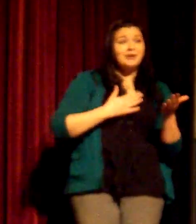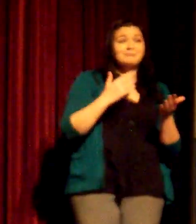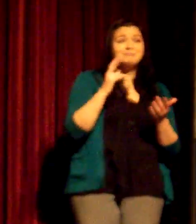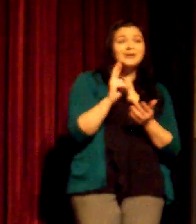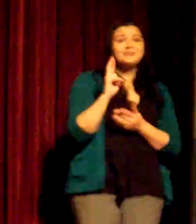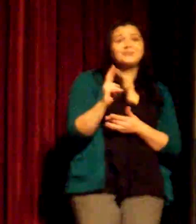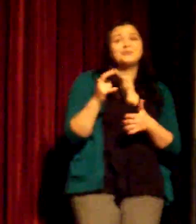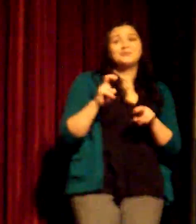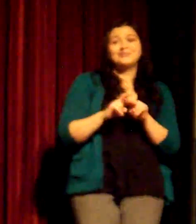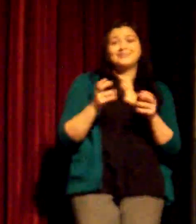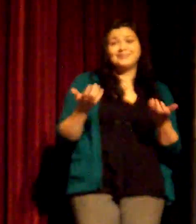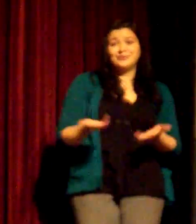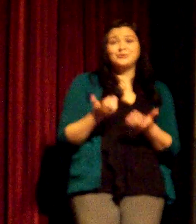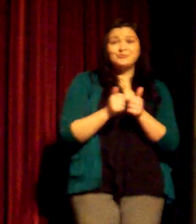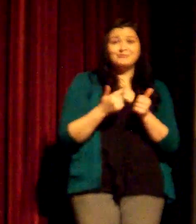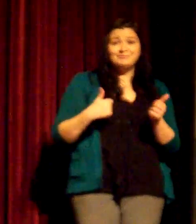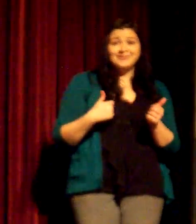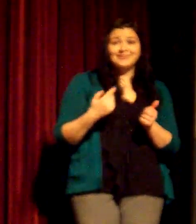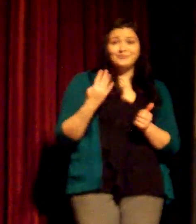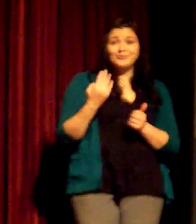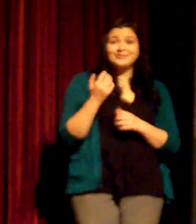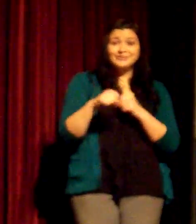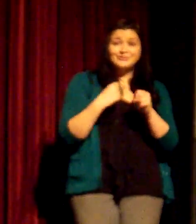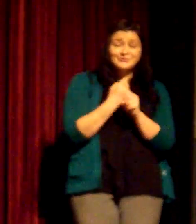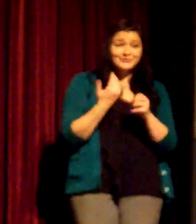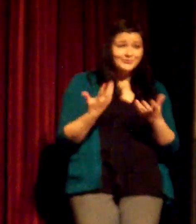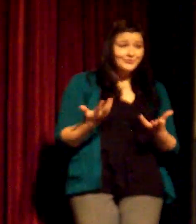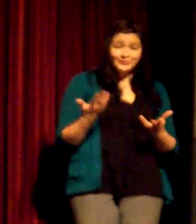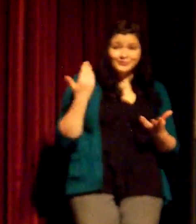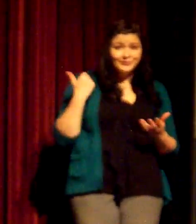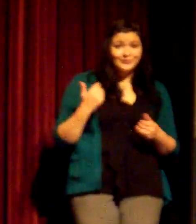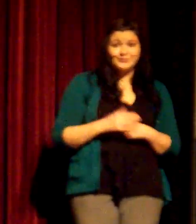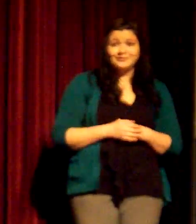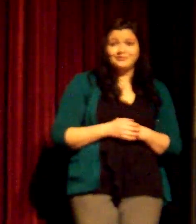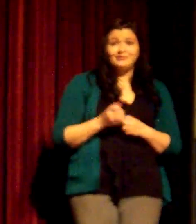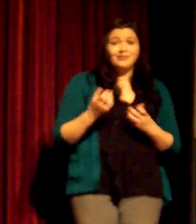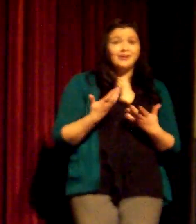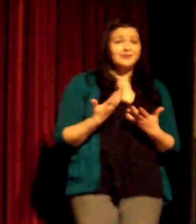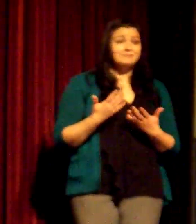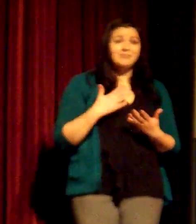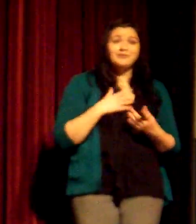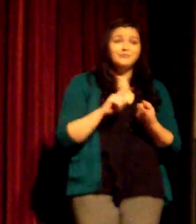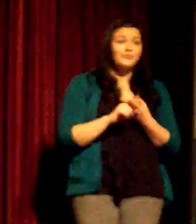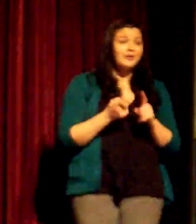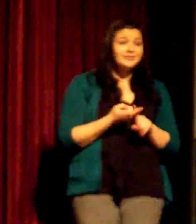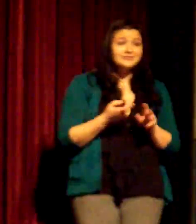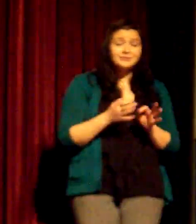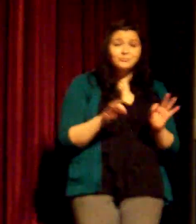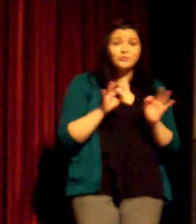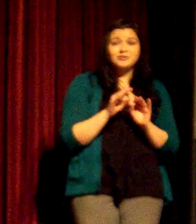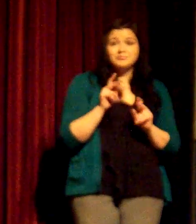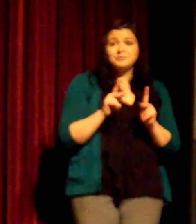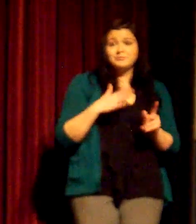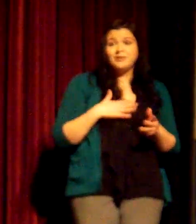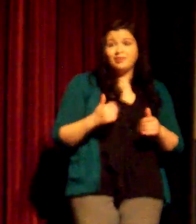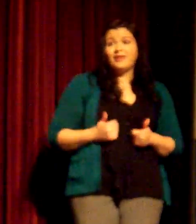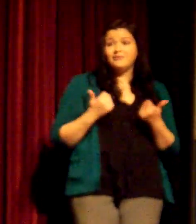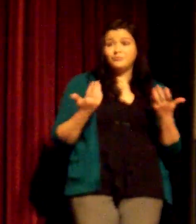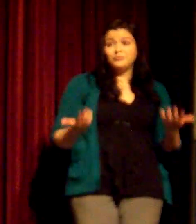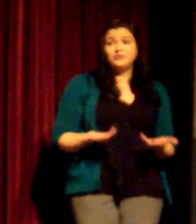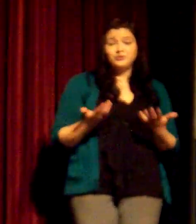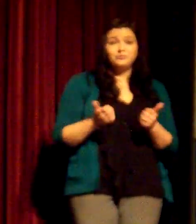when they were preemies in the NICU. Being a stay-at-home mom allowed me to have a lot more time to do things that I love doing, so